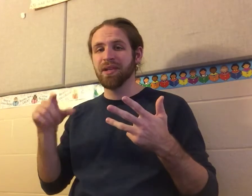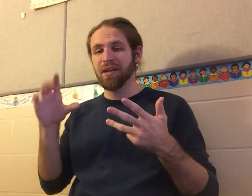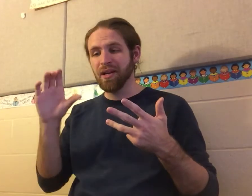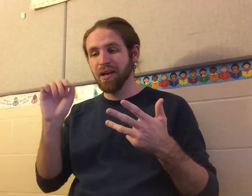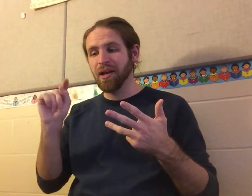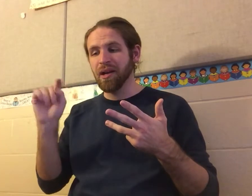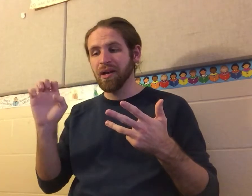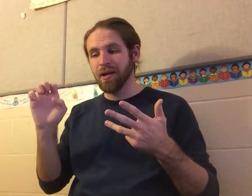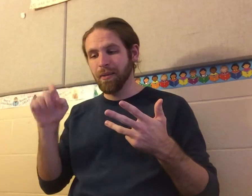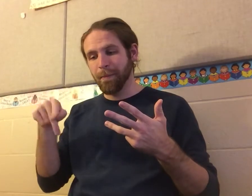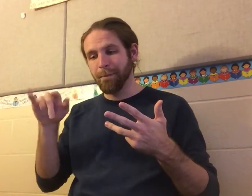caterpillars,